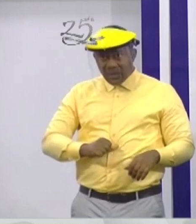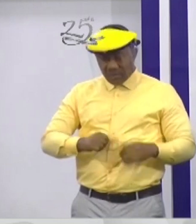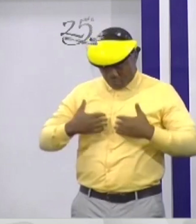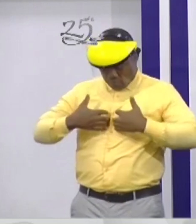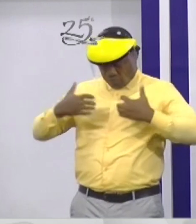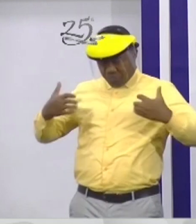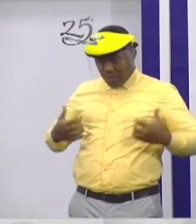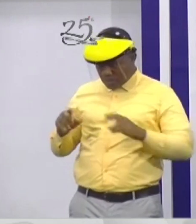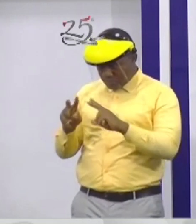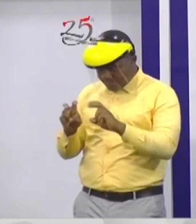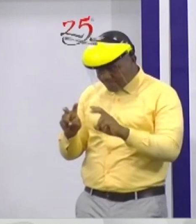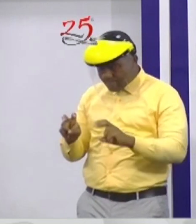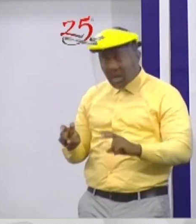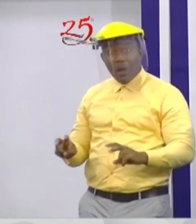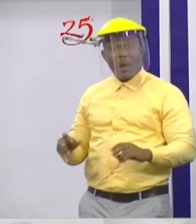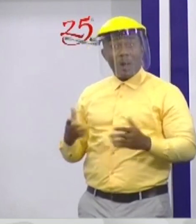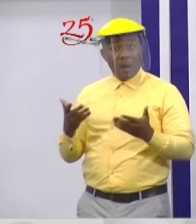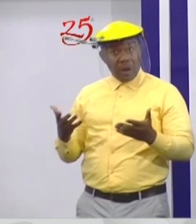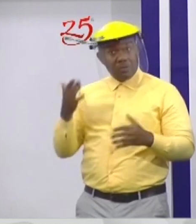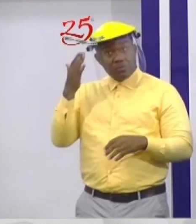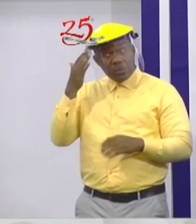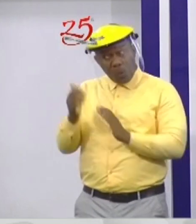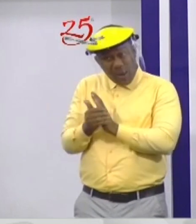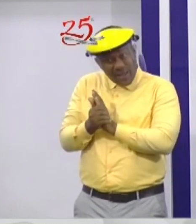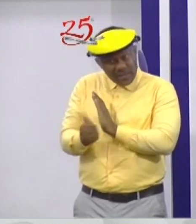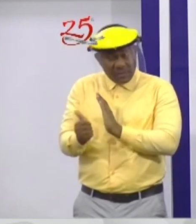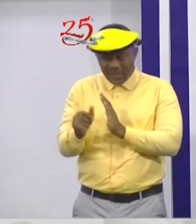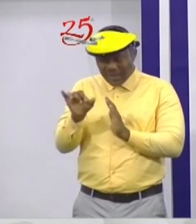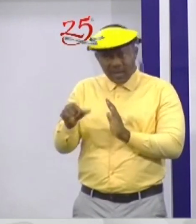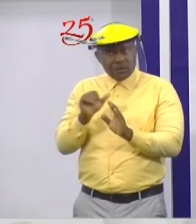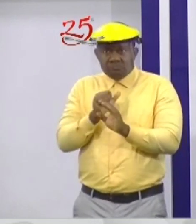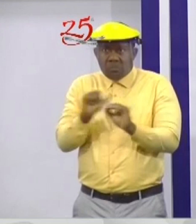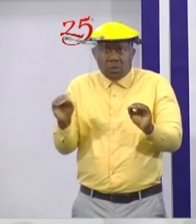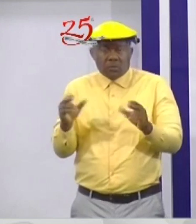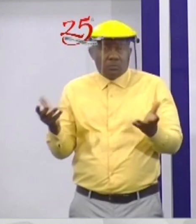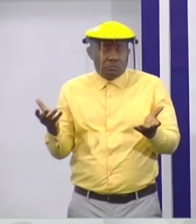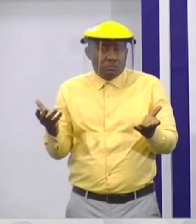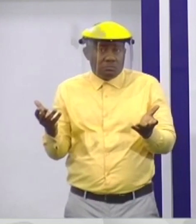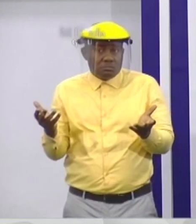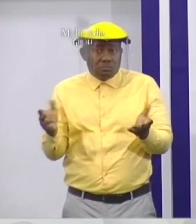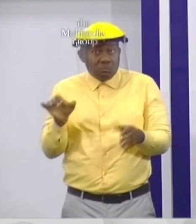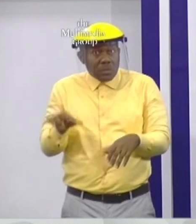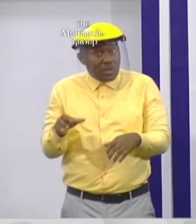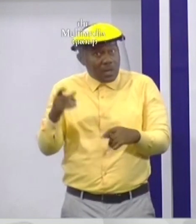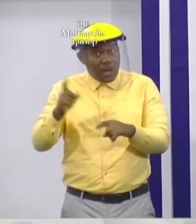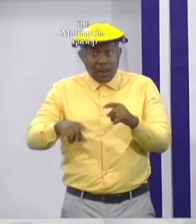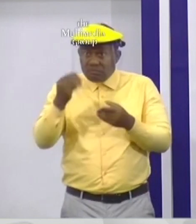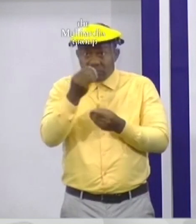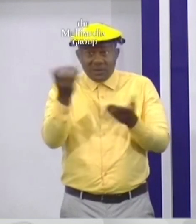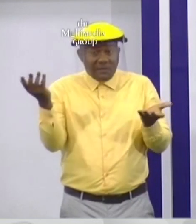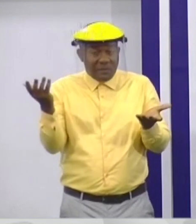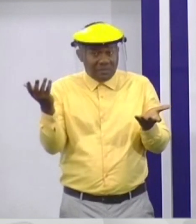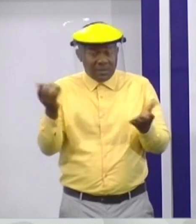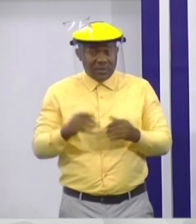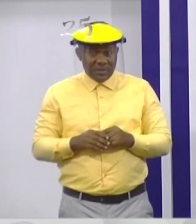out clearly as the cause of death. But most of this work has not been done. Whether you do it or not is yet to decide, because it also has